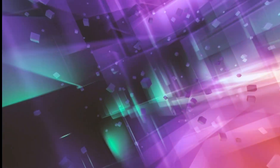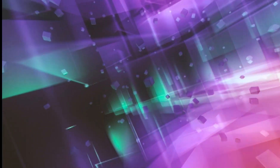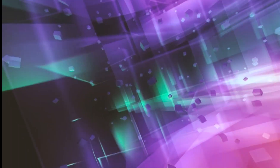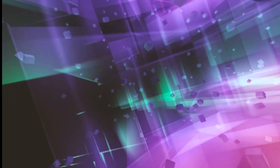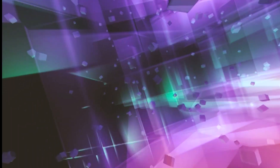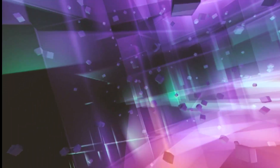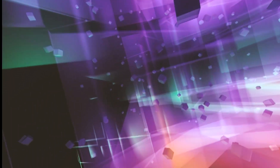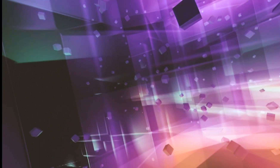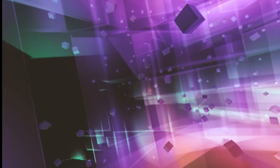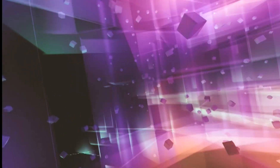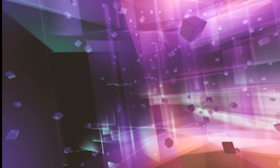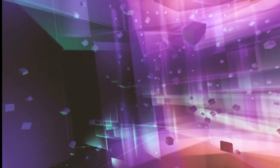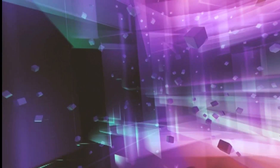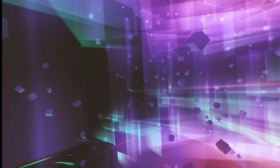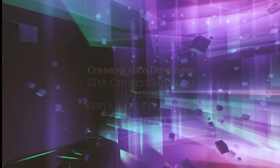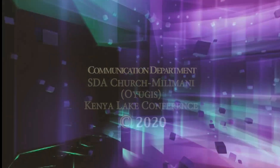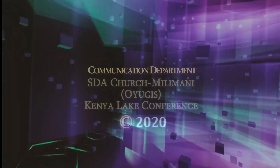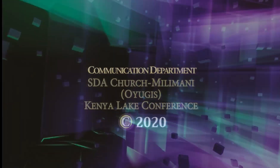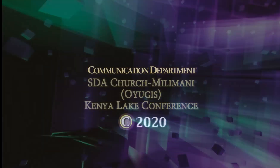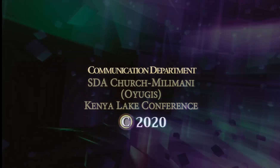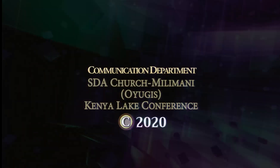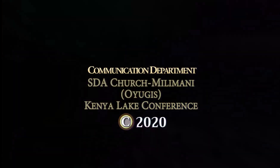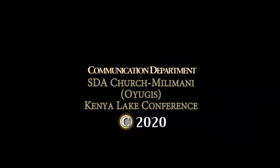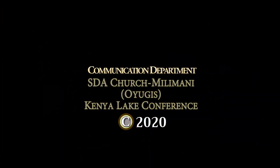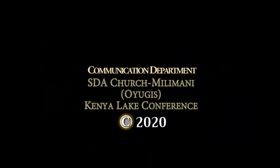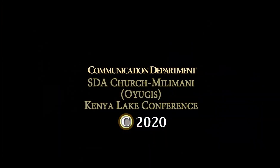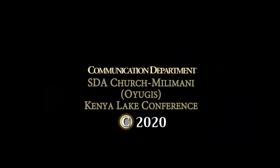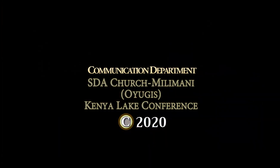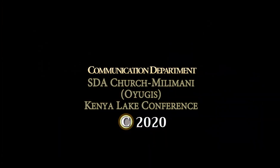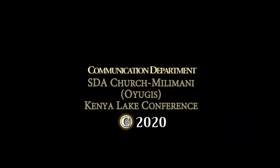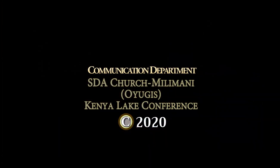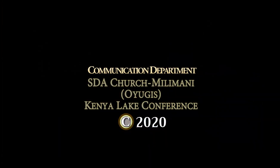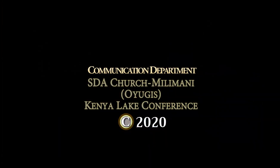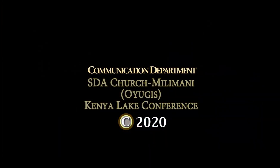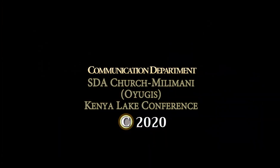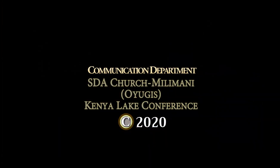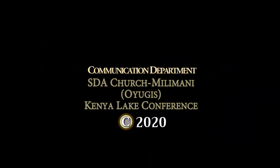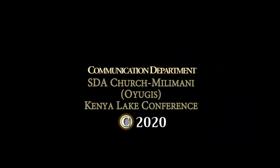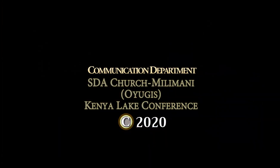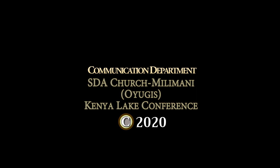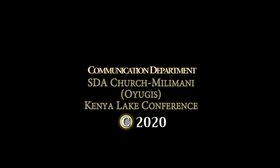Oh,